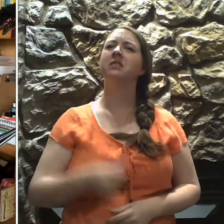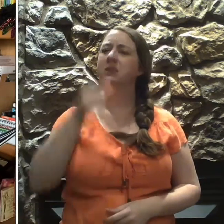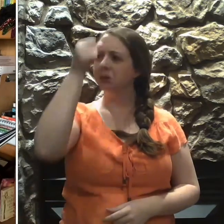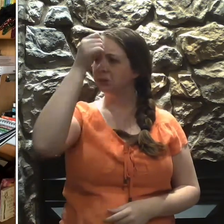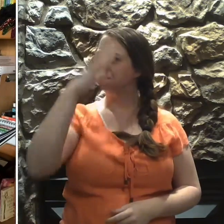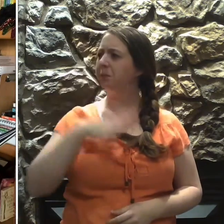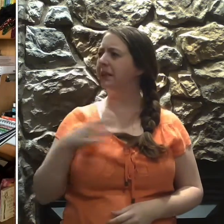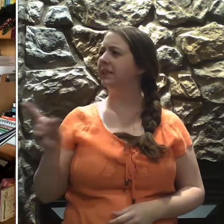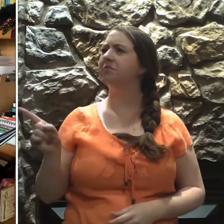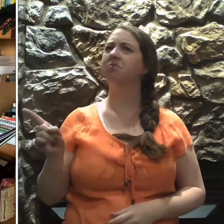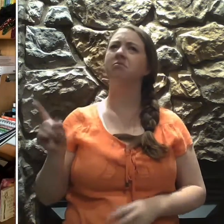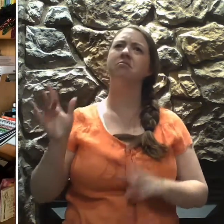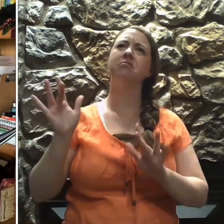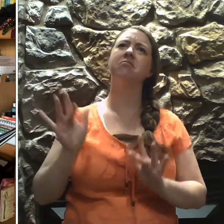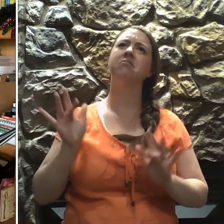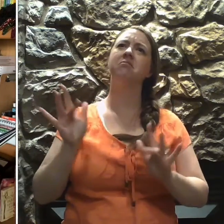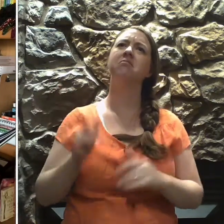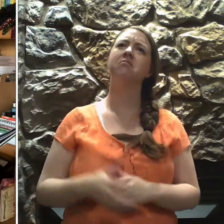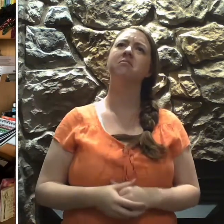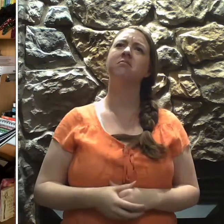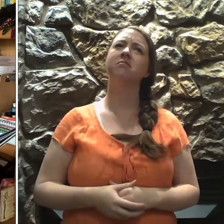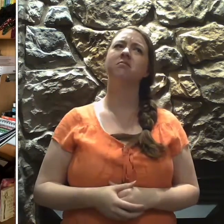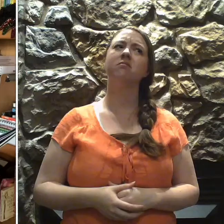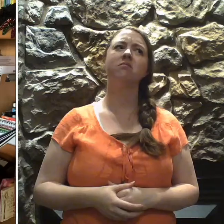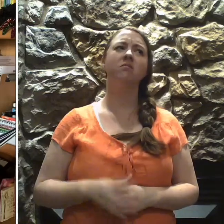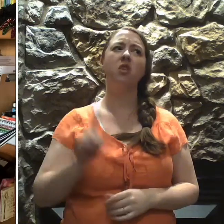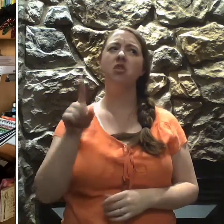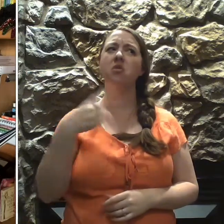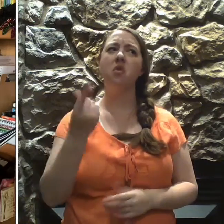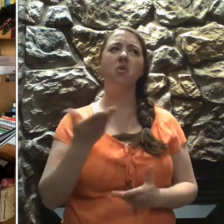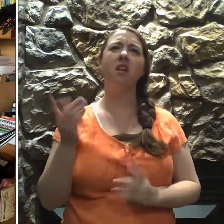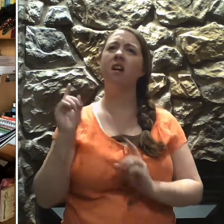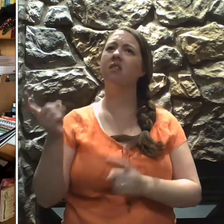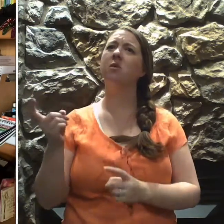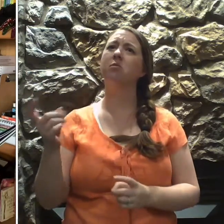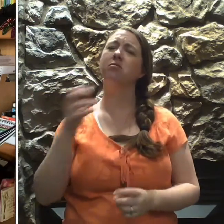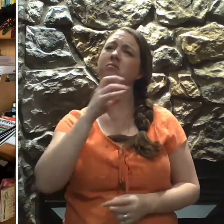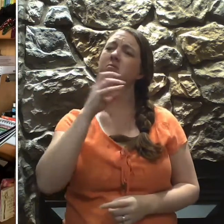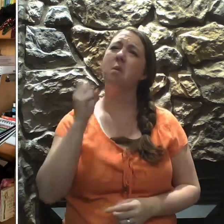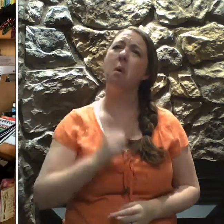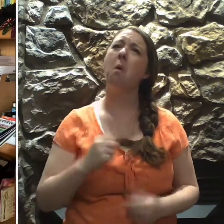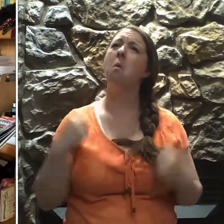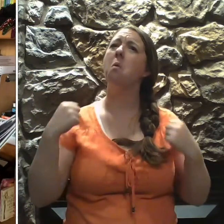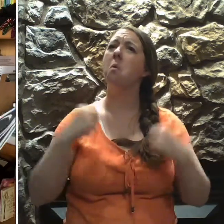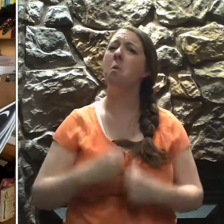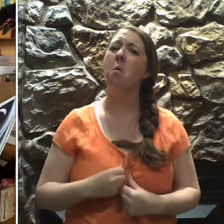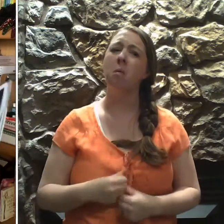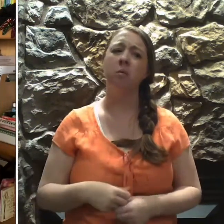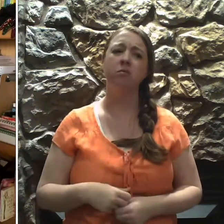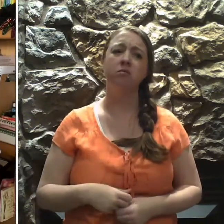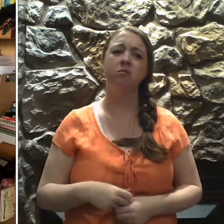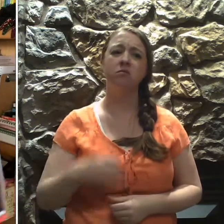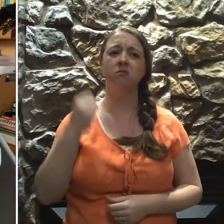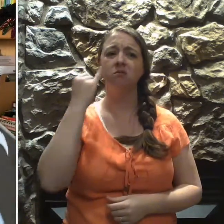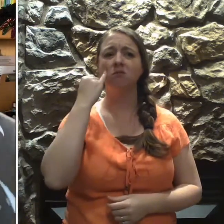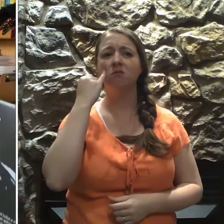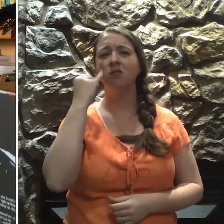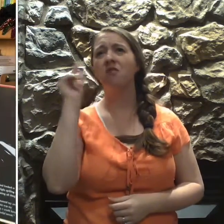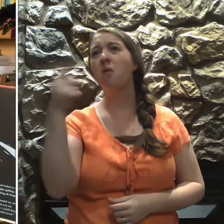"All I had to give him was my tattered robe. If only I could give him this wonderful moon."